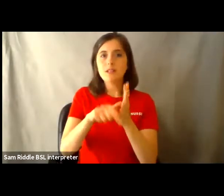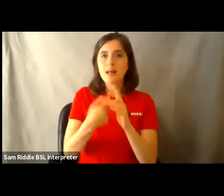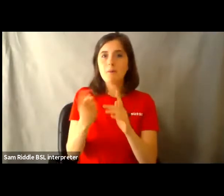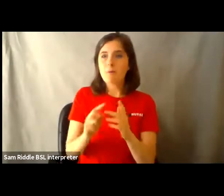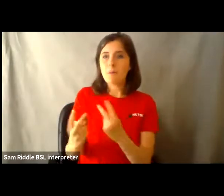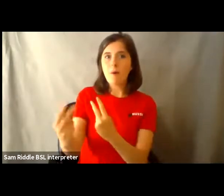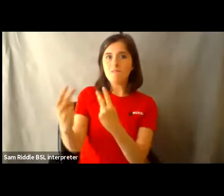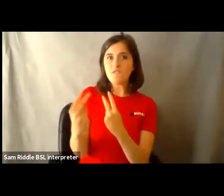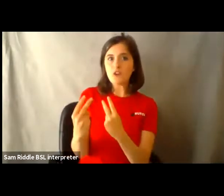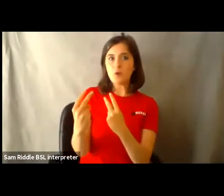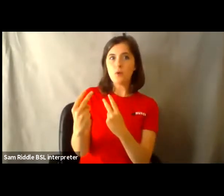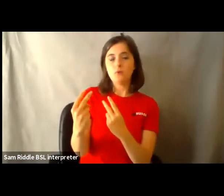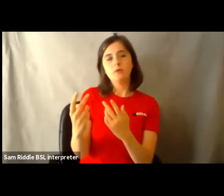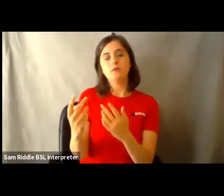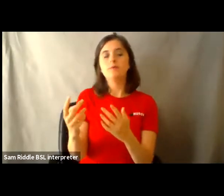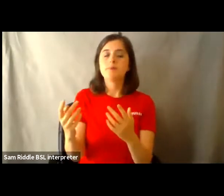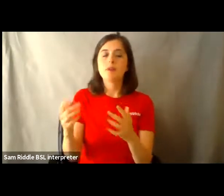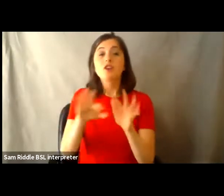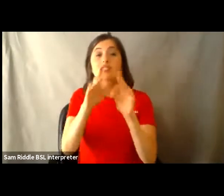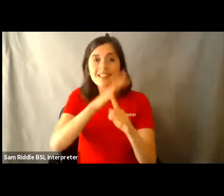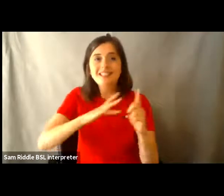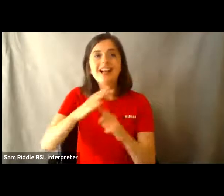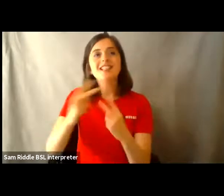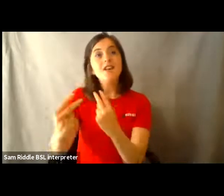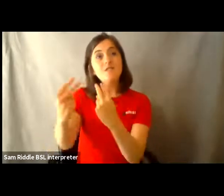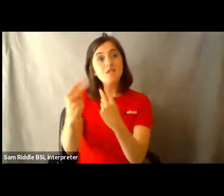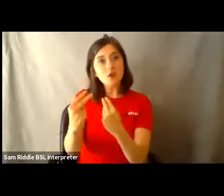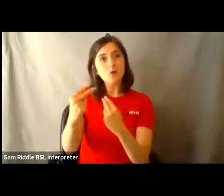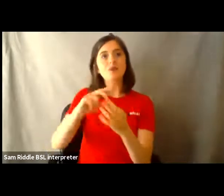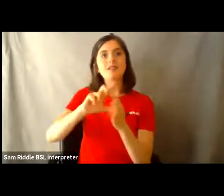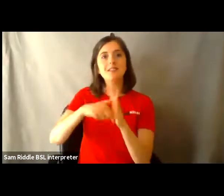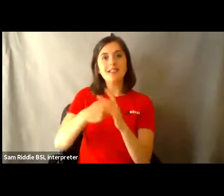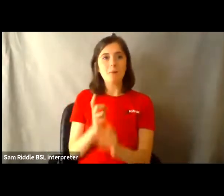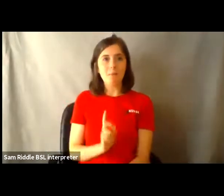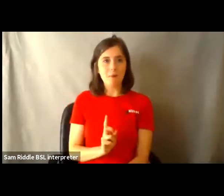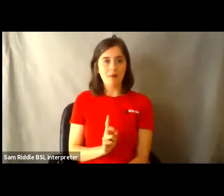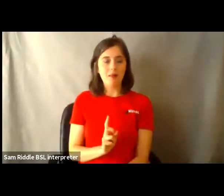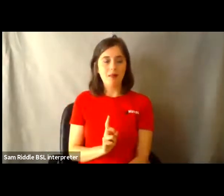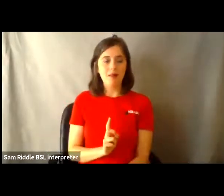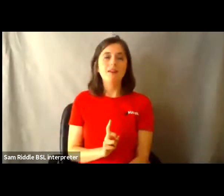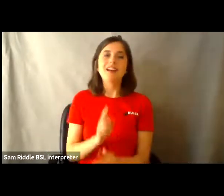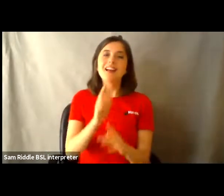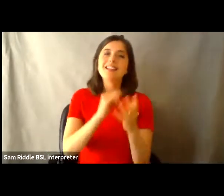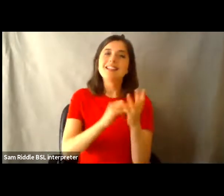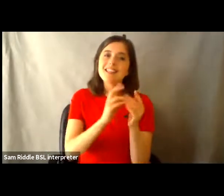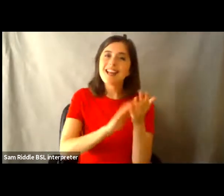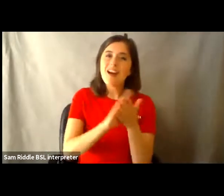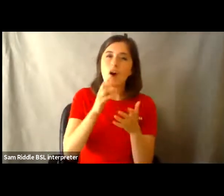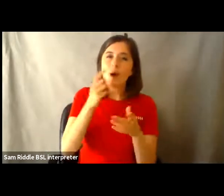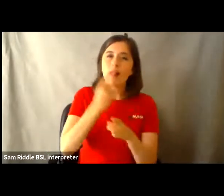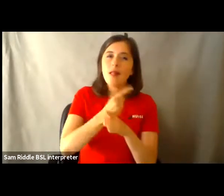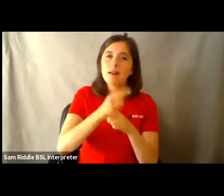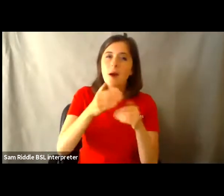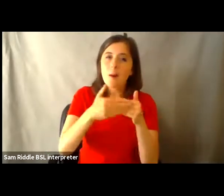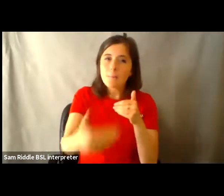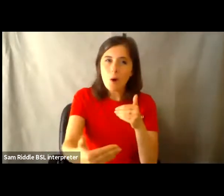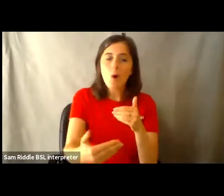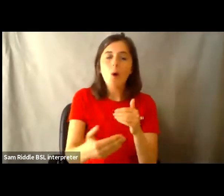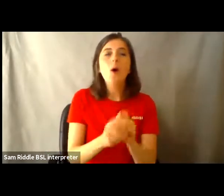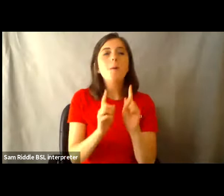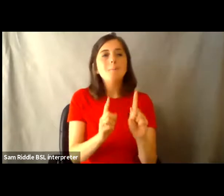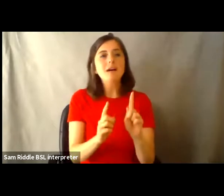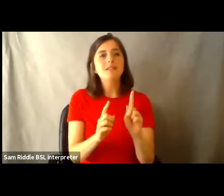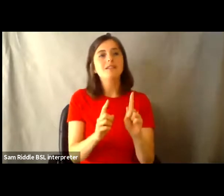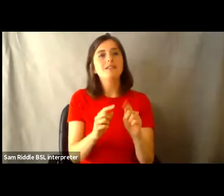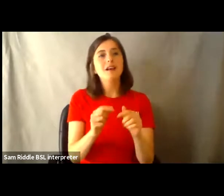in society. We're going to have, Sarah will tell you more, but next week's meeting, online DPAC meeting, we'll